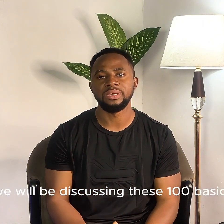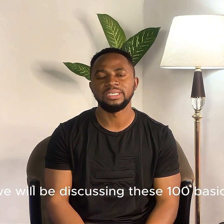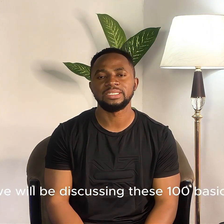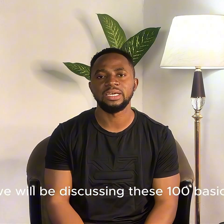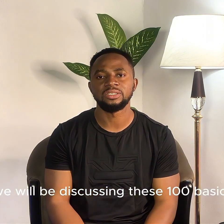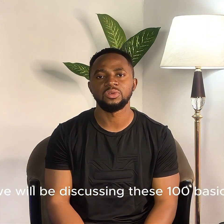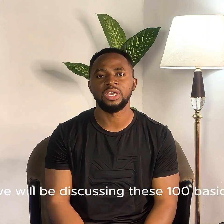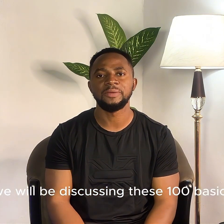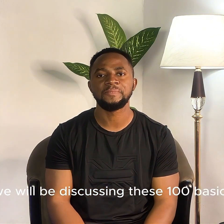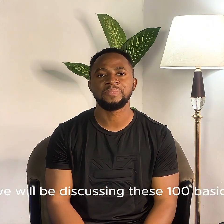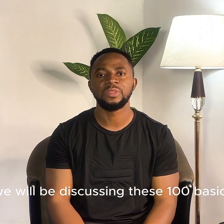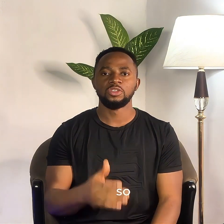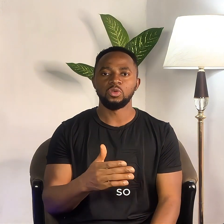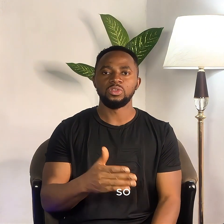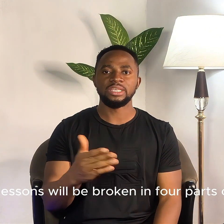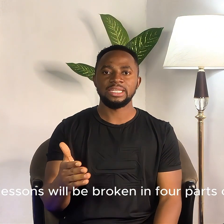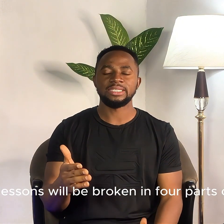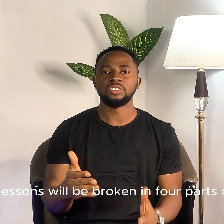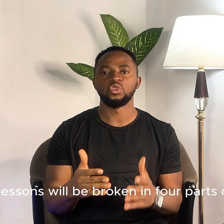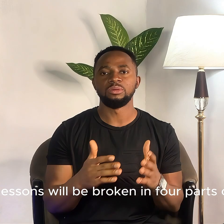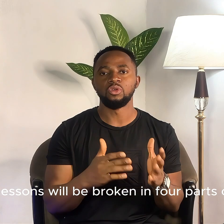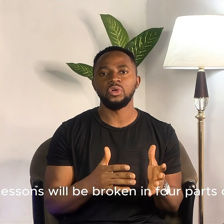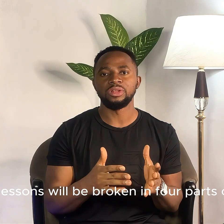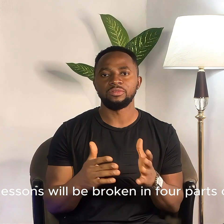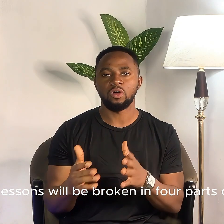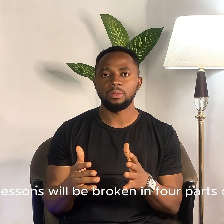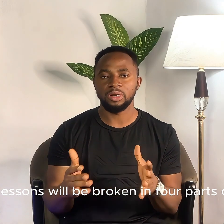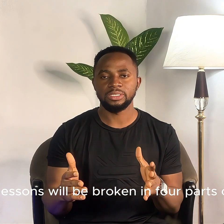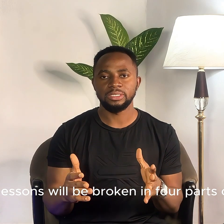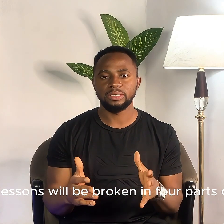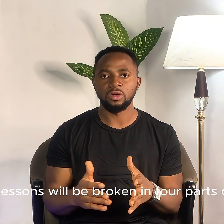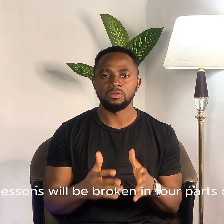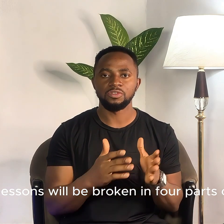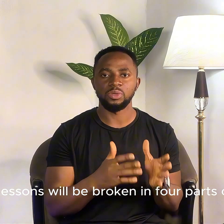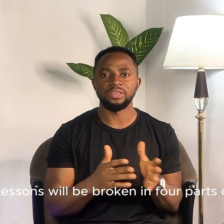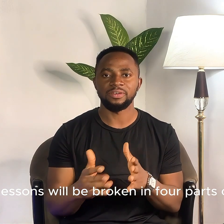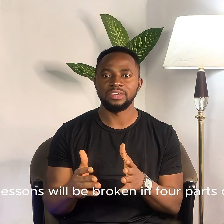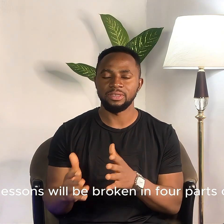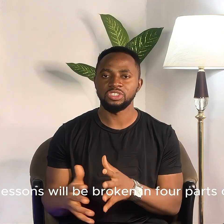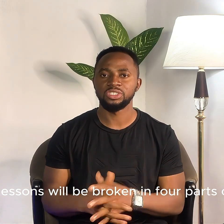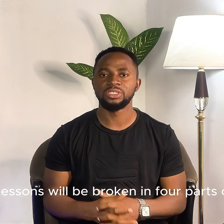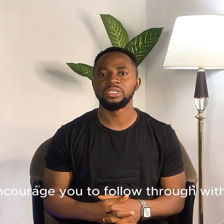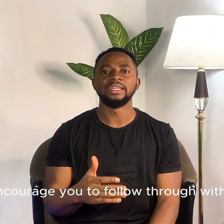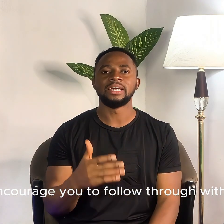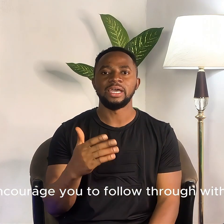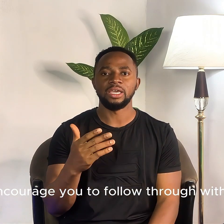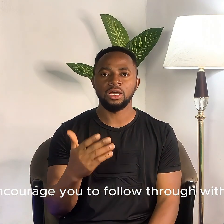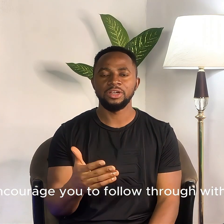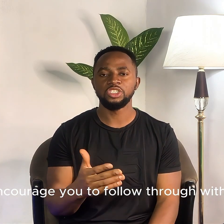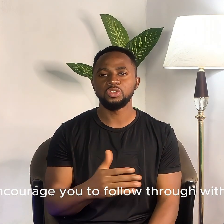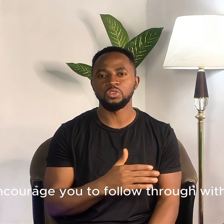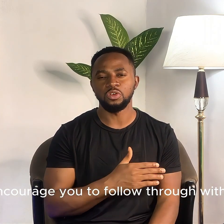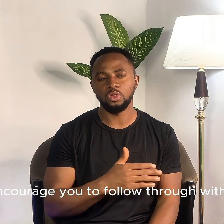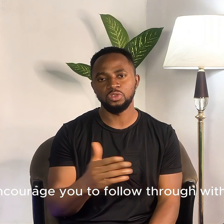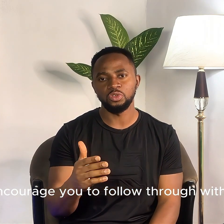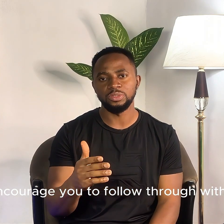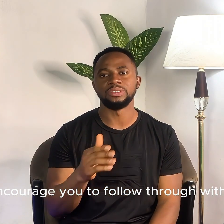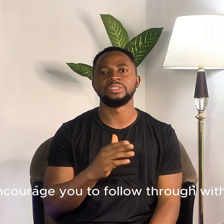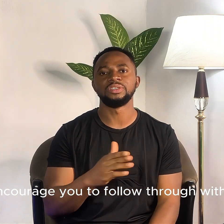basic signs, okay? So these lessons will be broken in 4 parts of 25 each. And I encourage you to follow through with this series